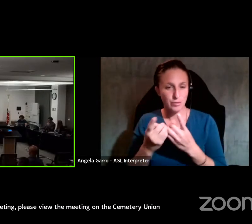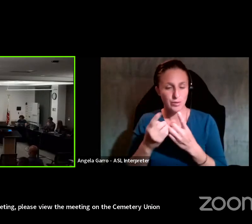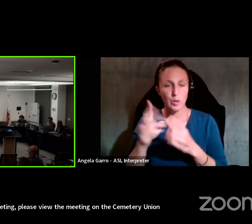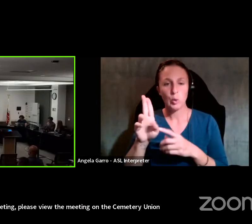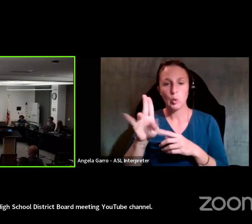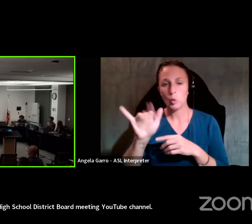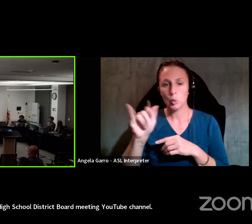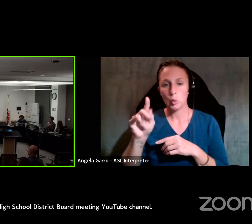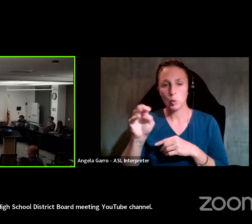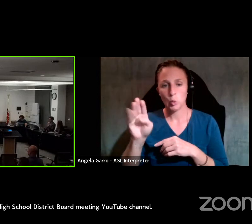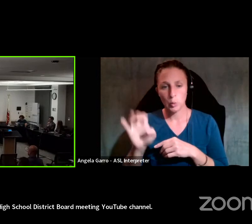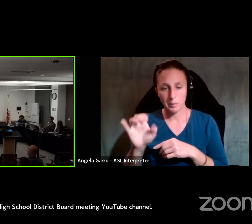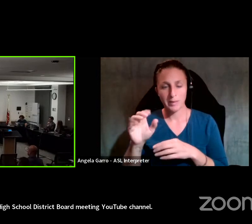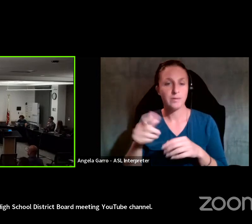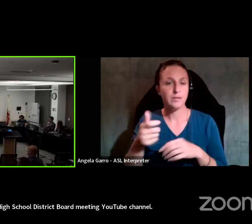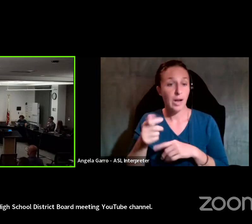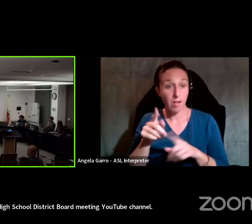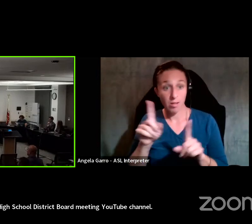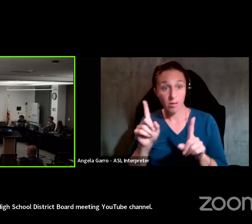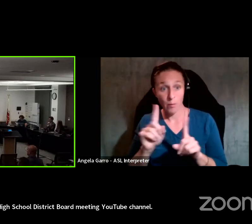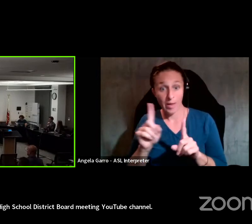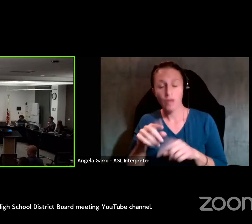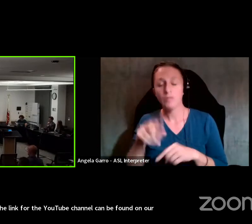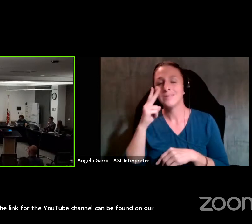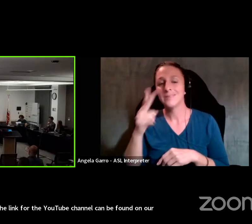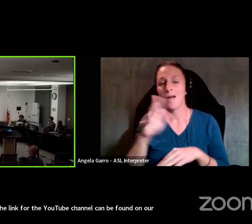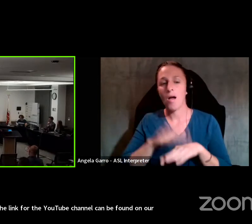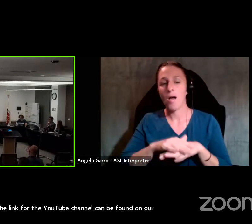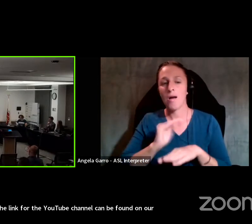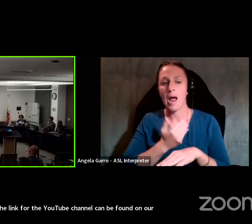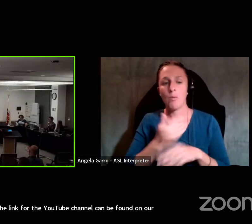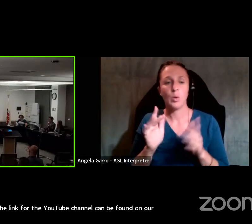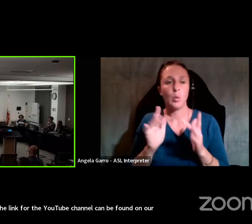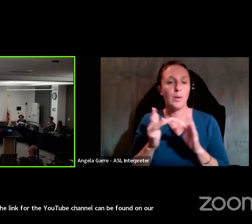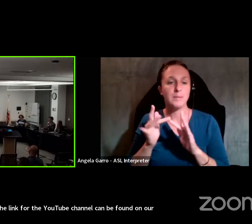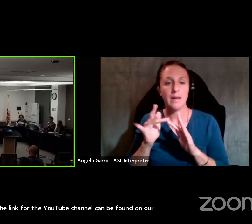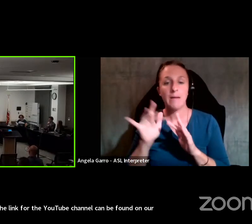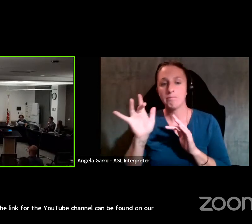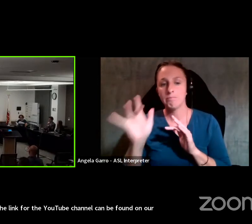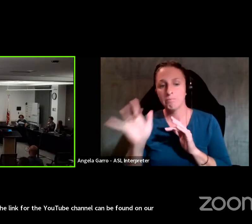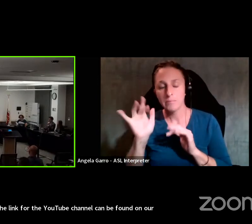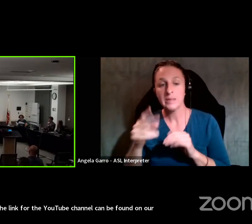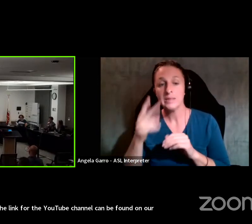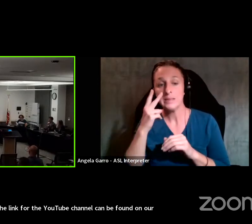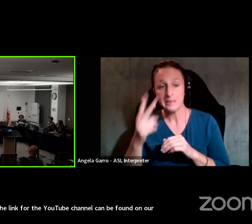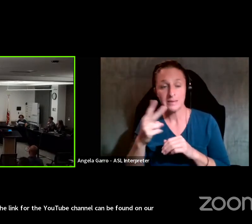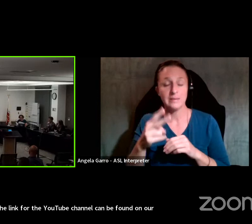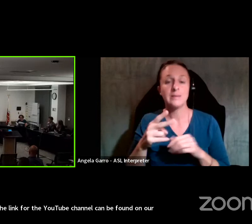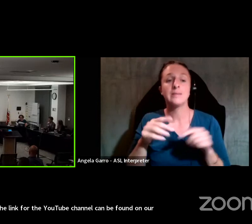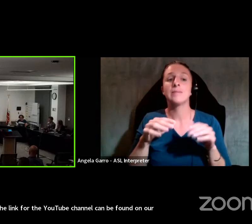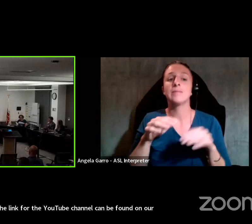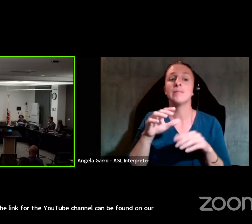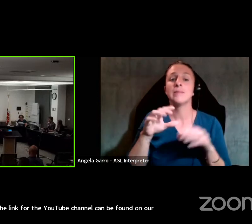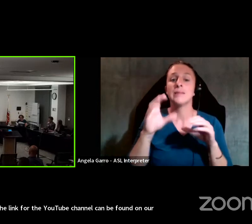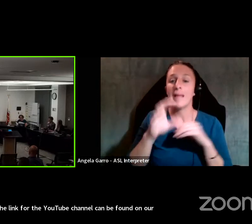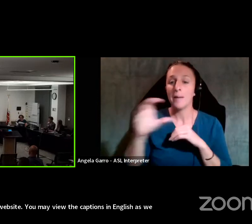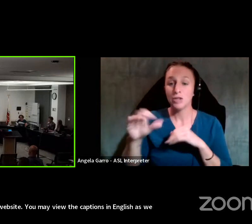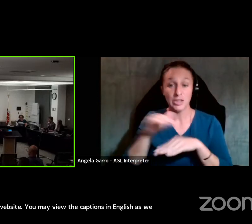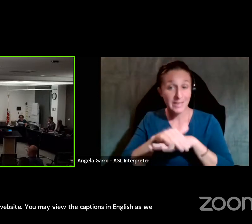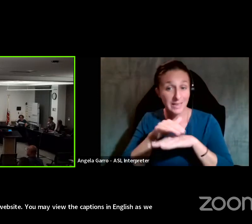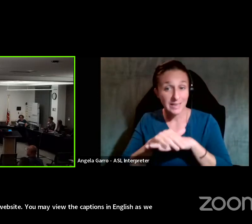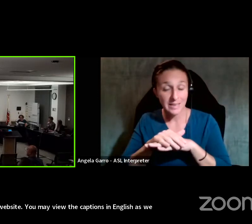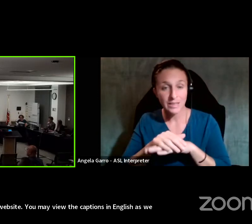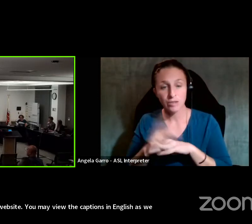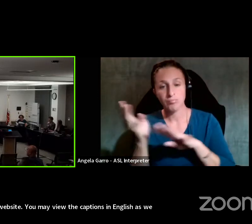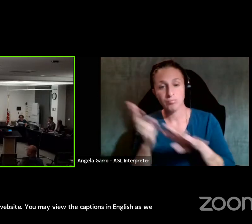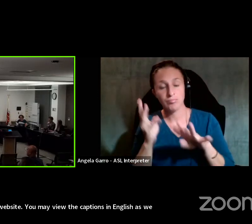link for the YouTube channel can be found on our website. You may view the captions in English as we stream live to our meeting tonight, and you may